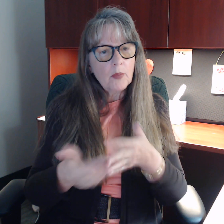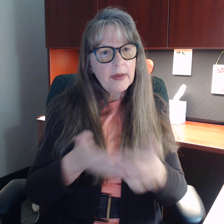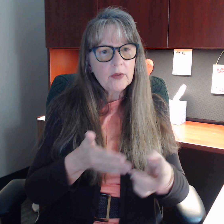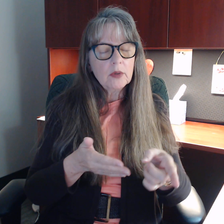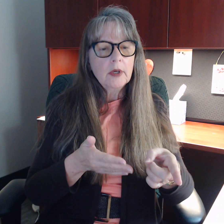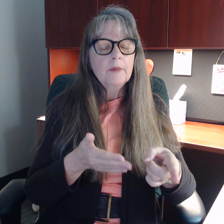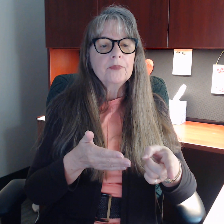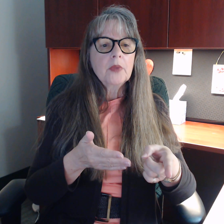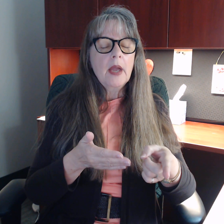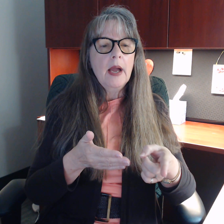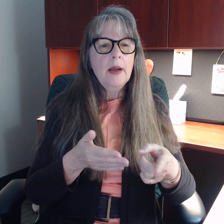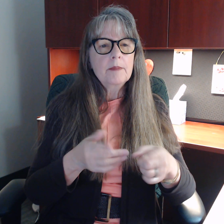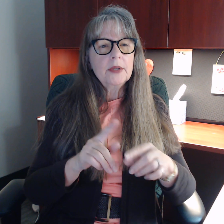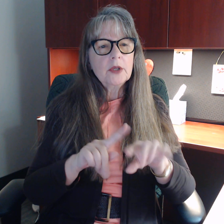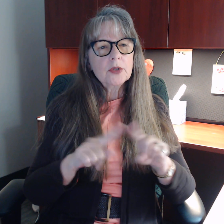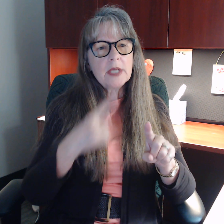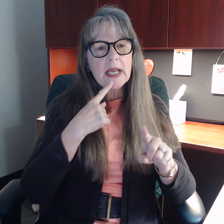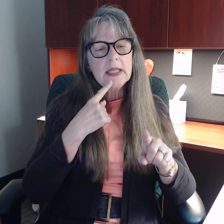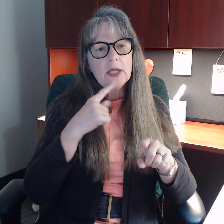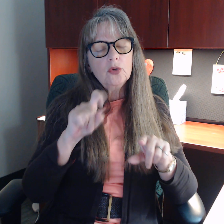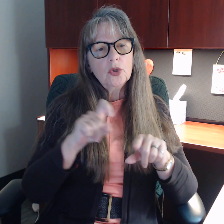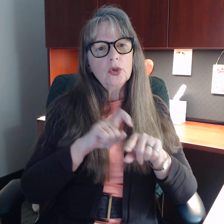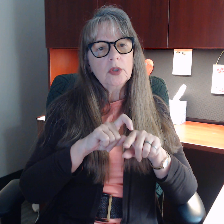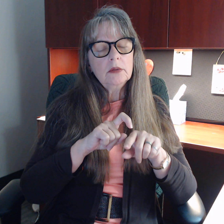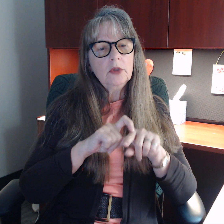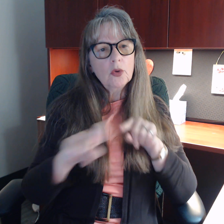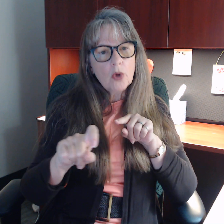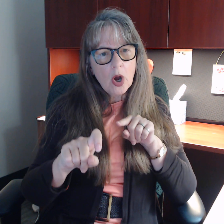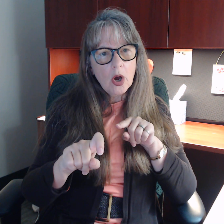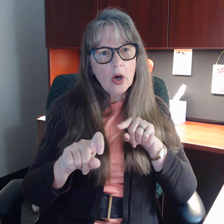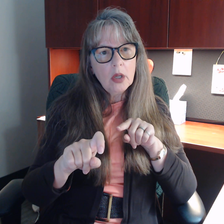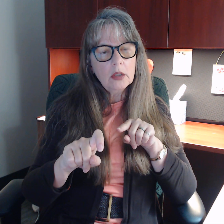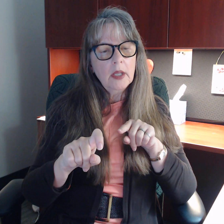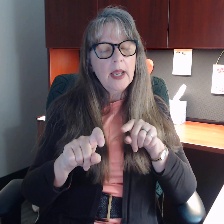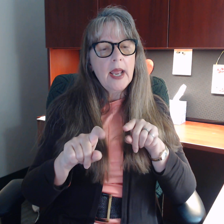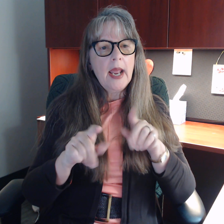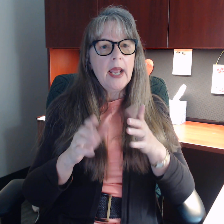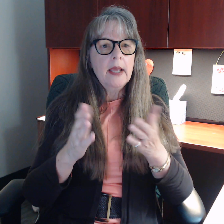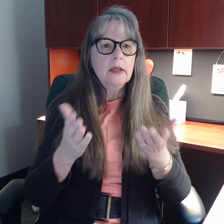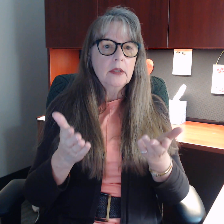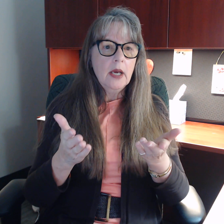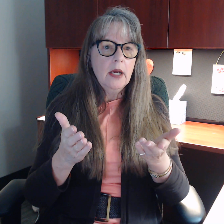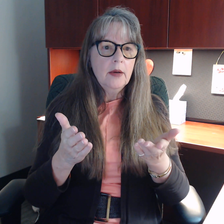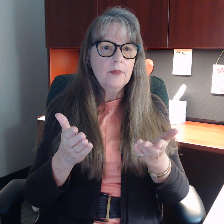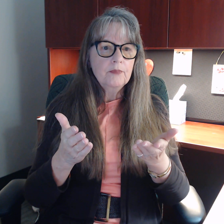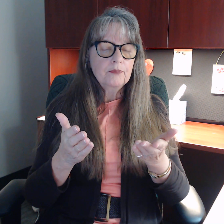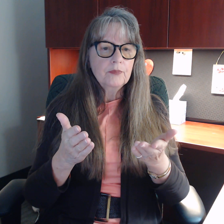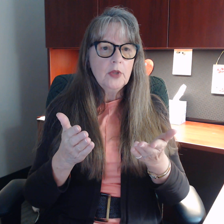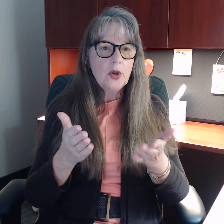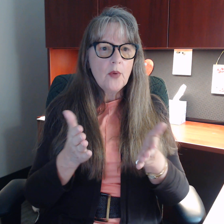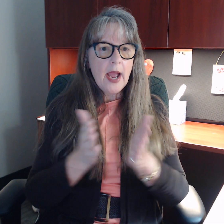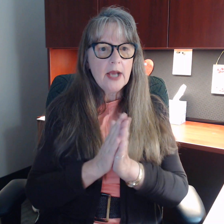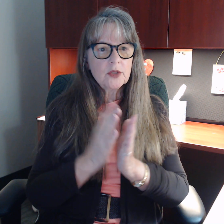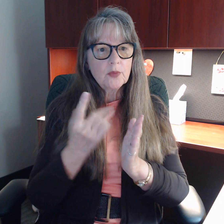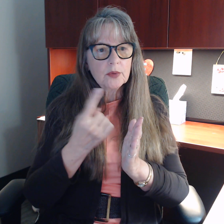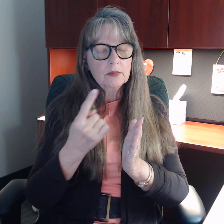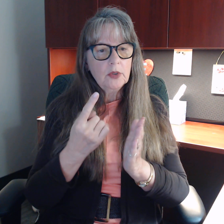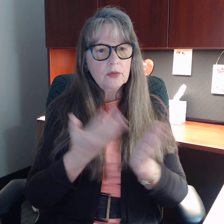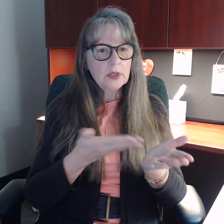whatever. But they're saying that you could, call and, ask for,